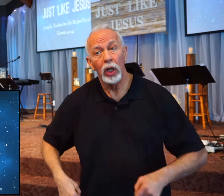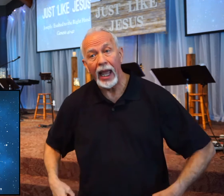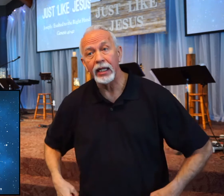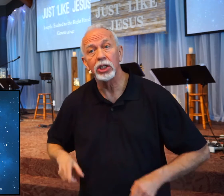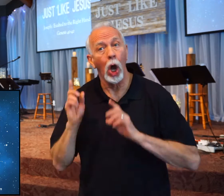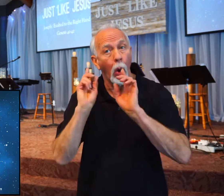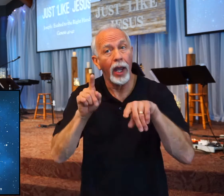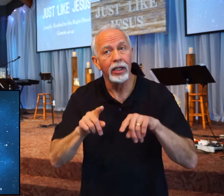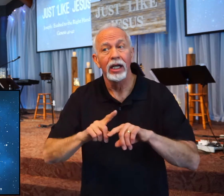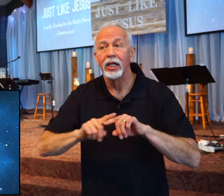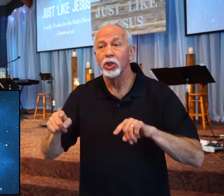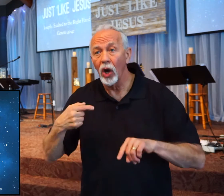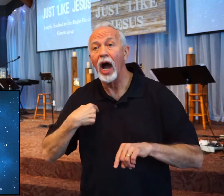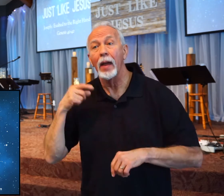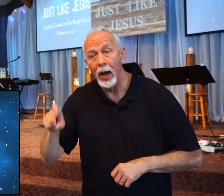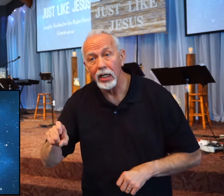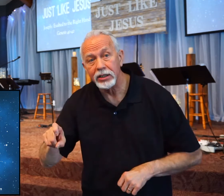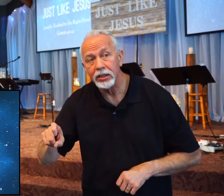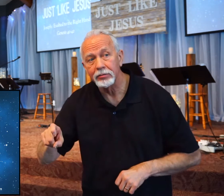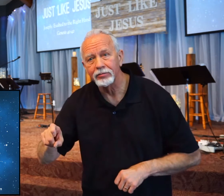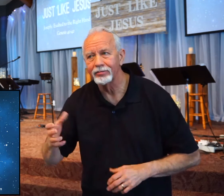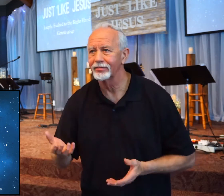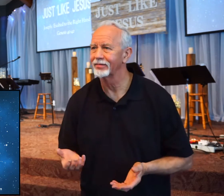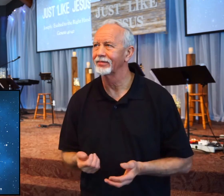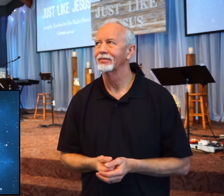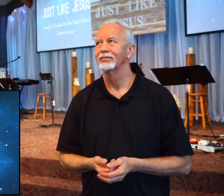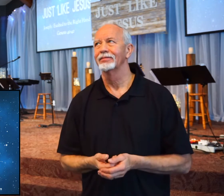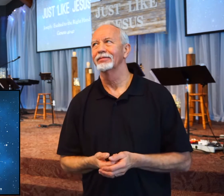going, so I must.